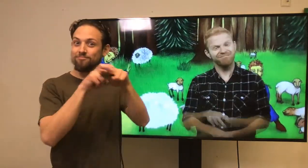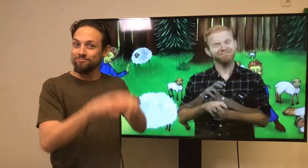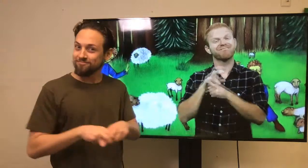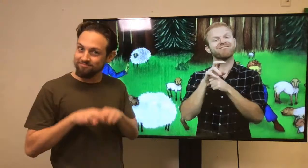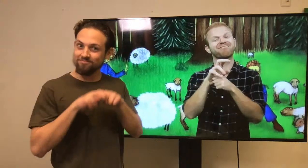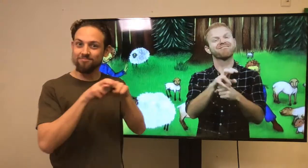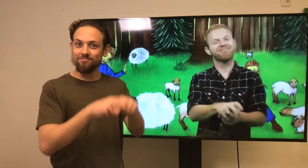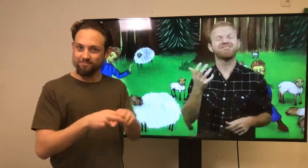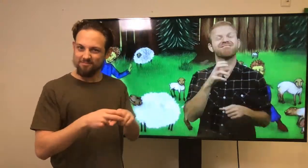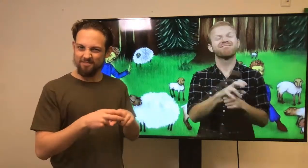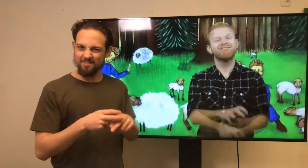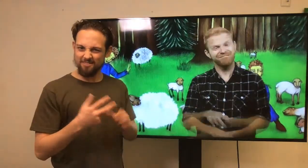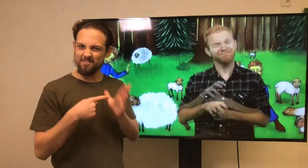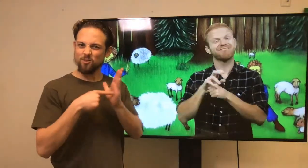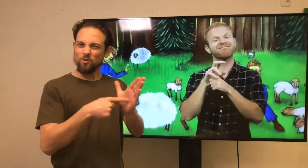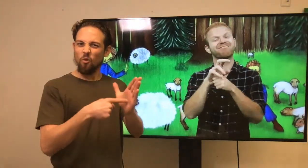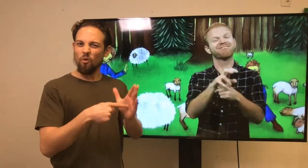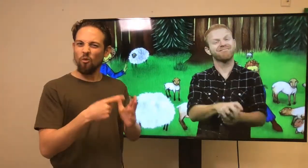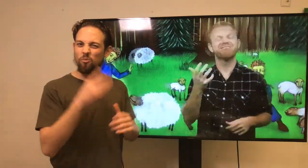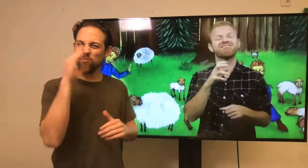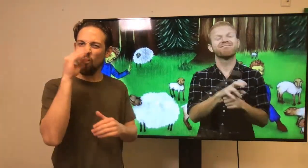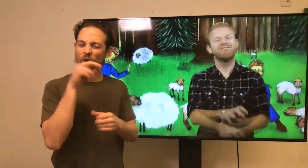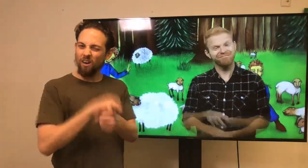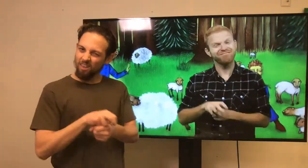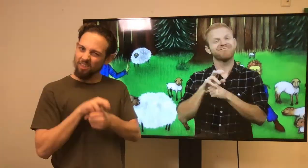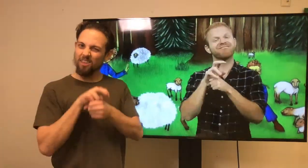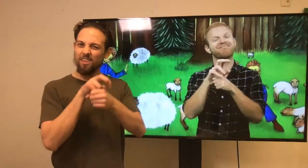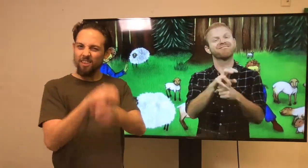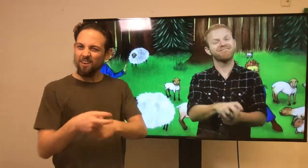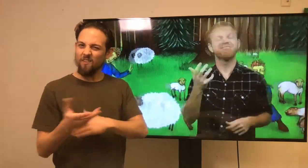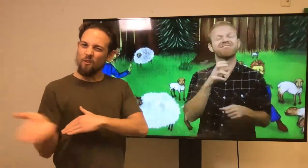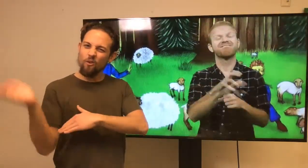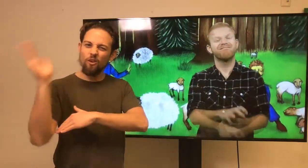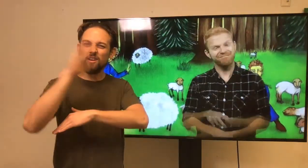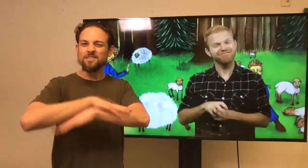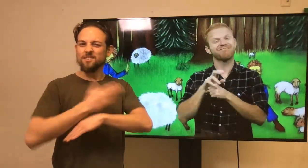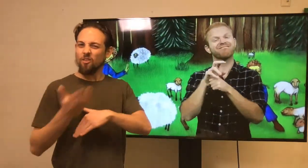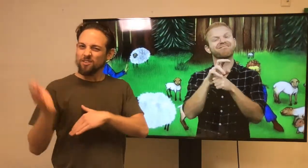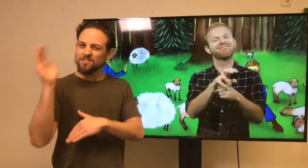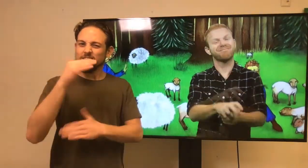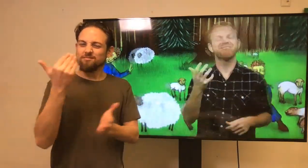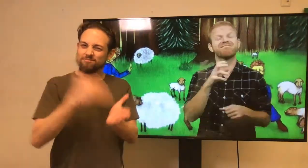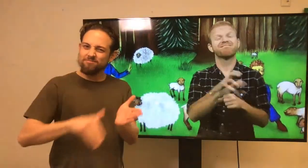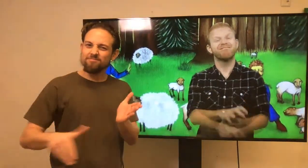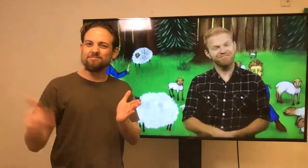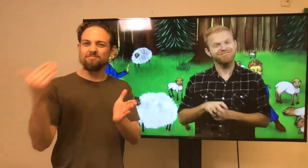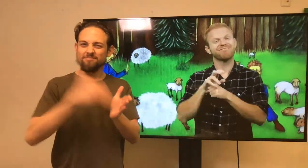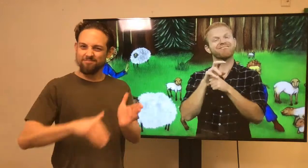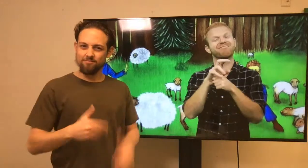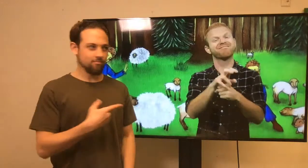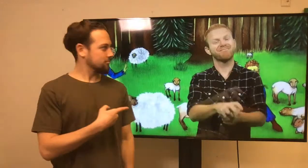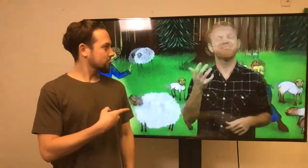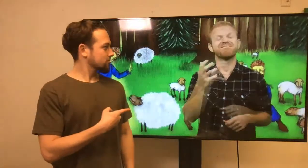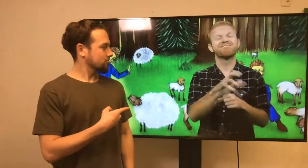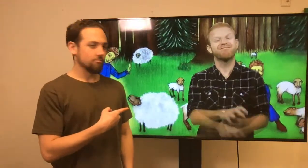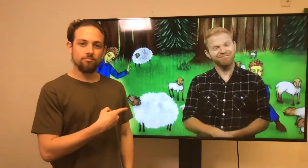that circular motion indicates sitting for a long time. It shows the boy sat all day, every